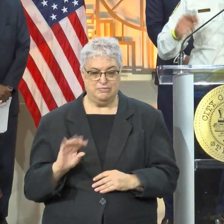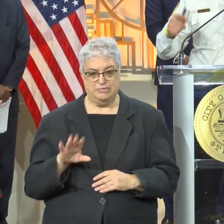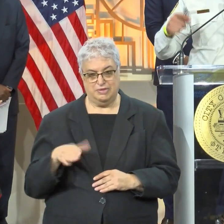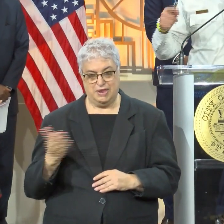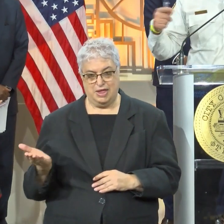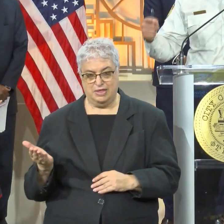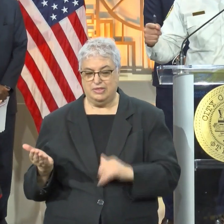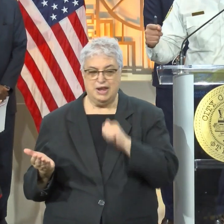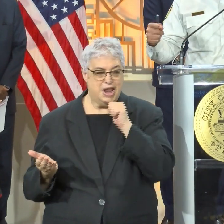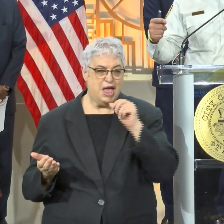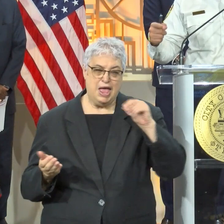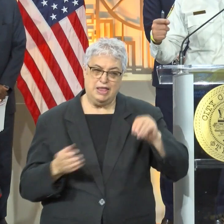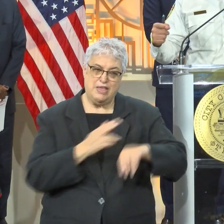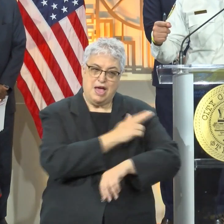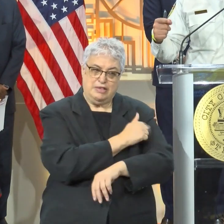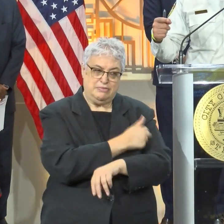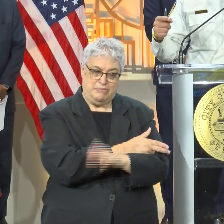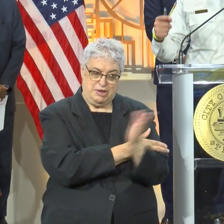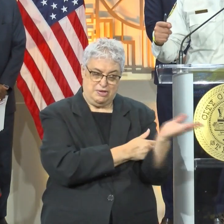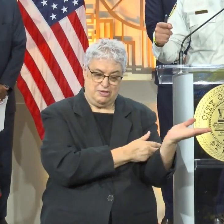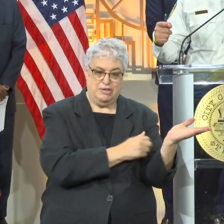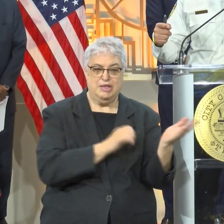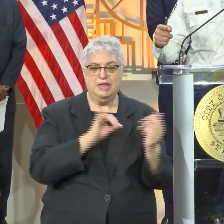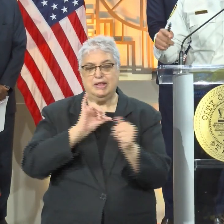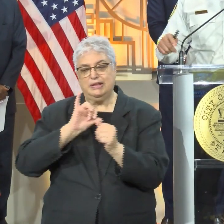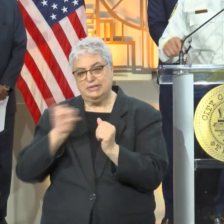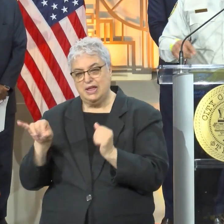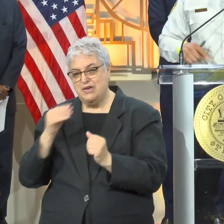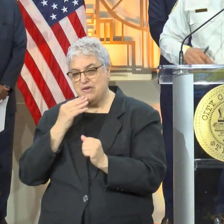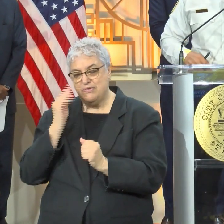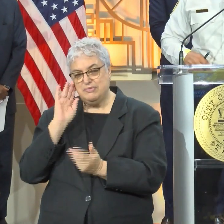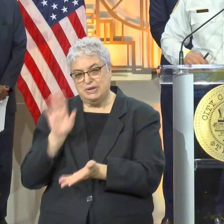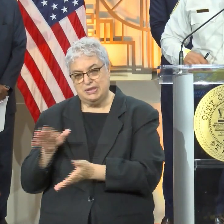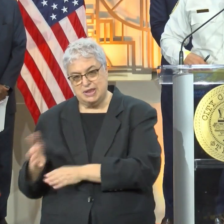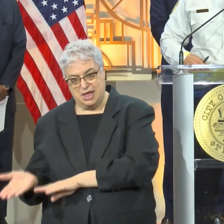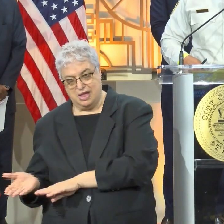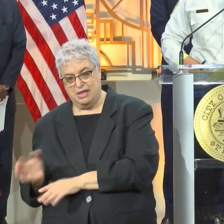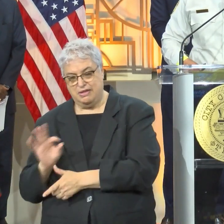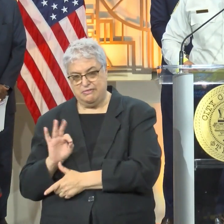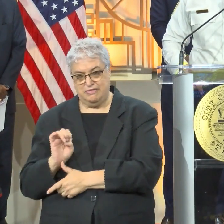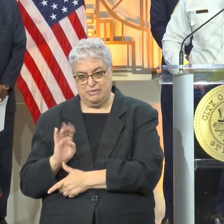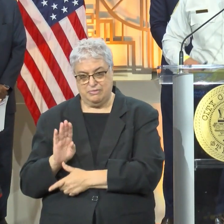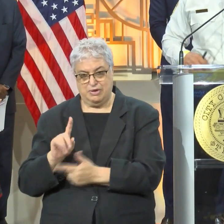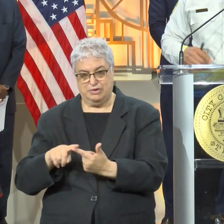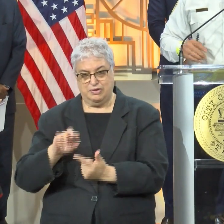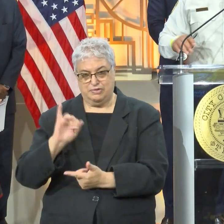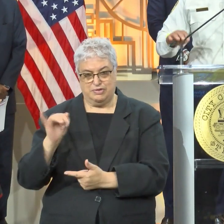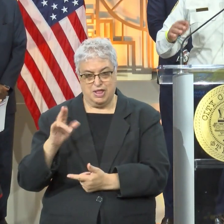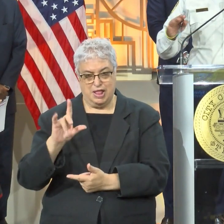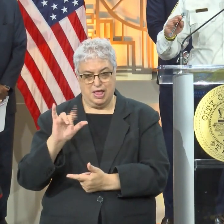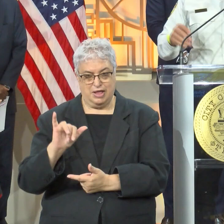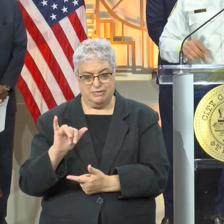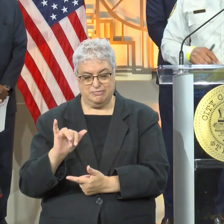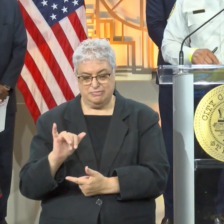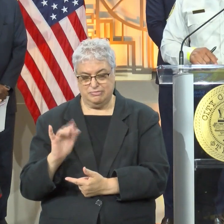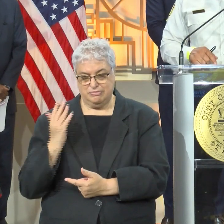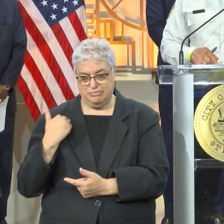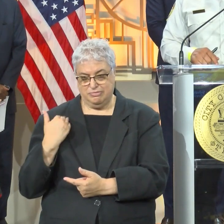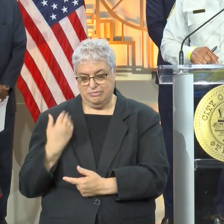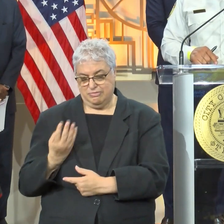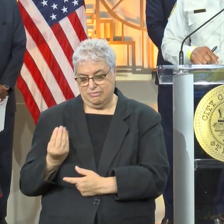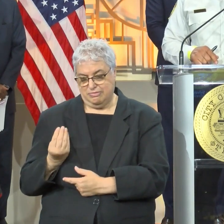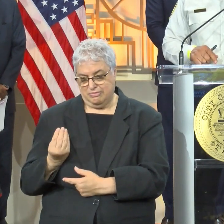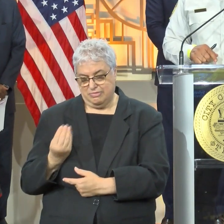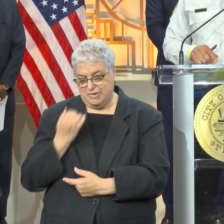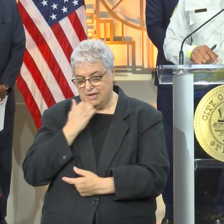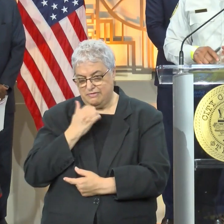deaths outside the hospital that we respond to from February to July. From an average of about 14